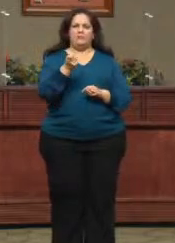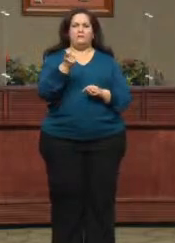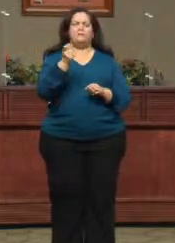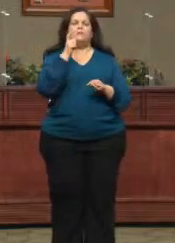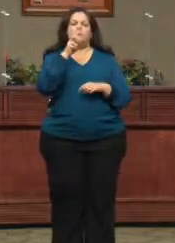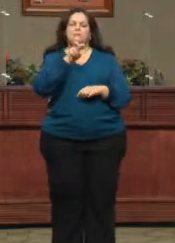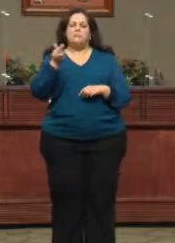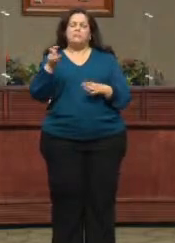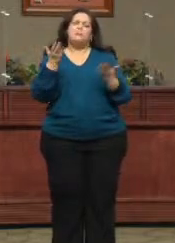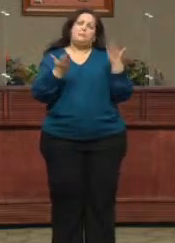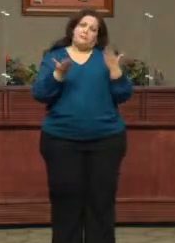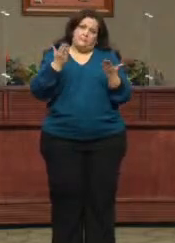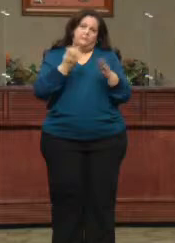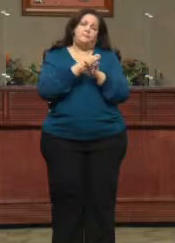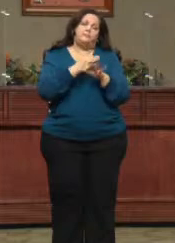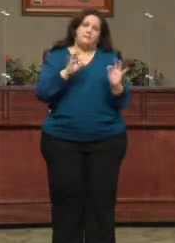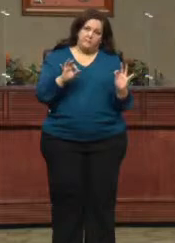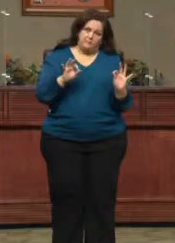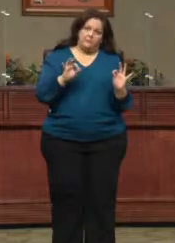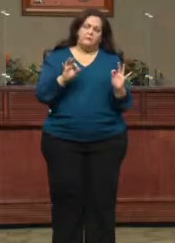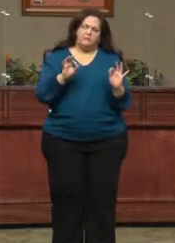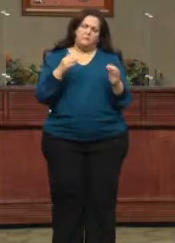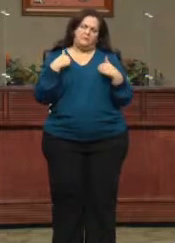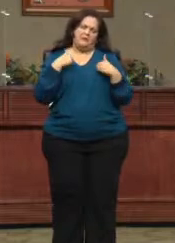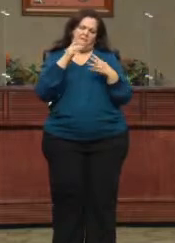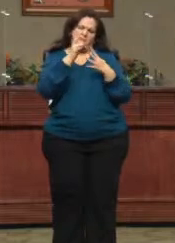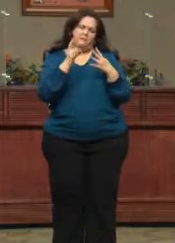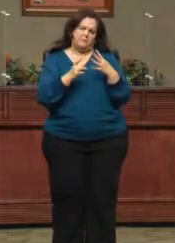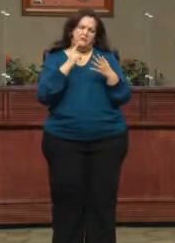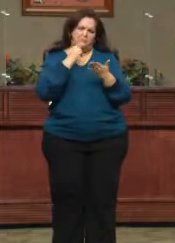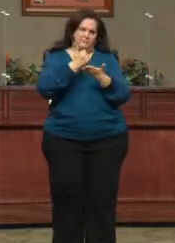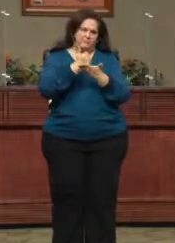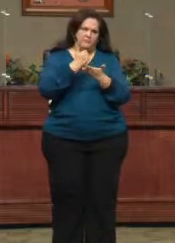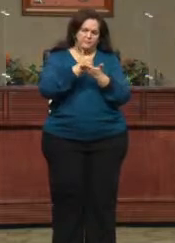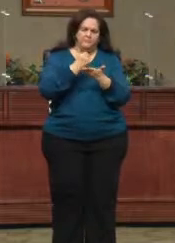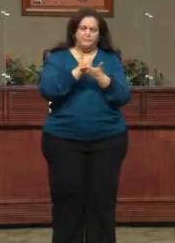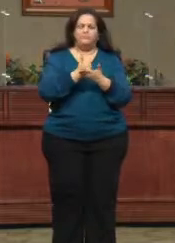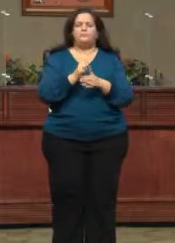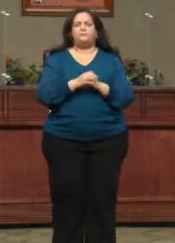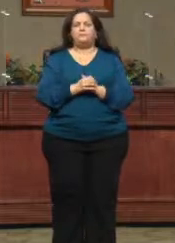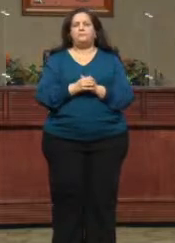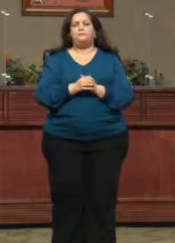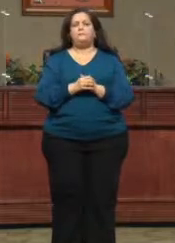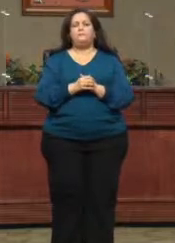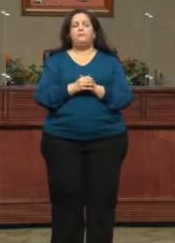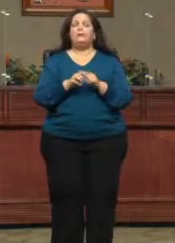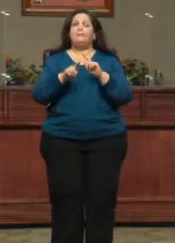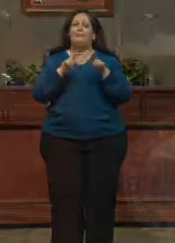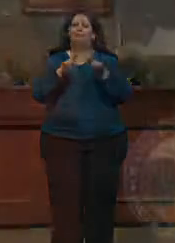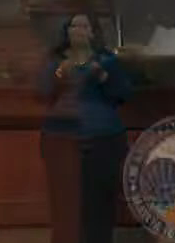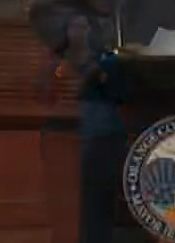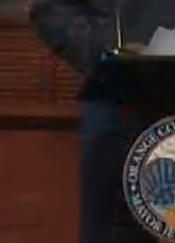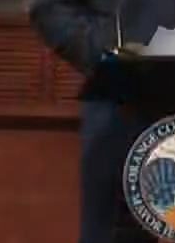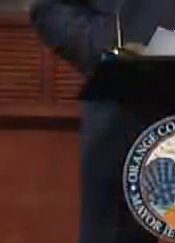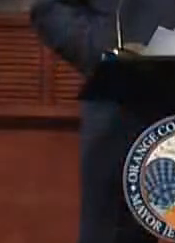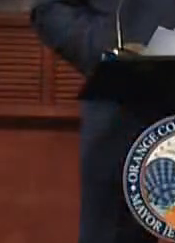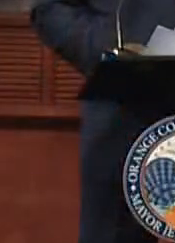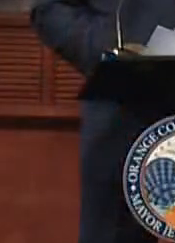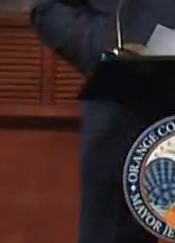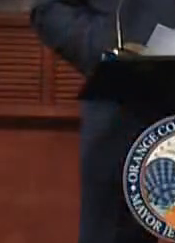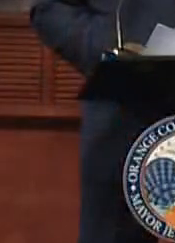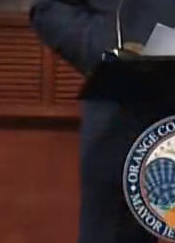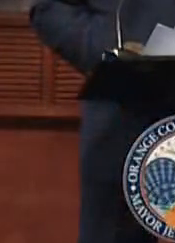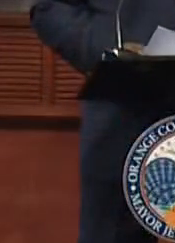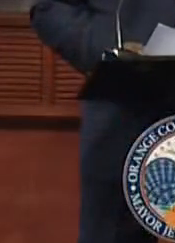transportation option to the Convention Center site. There must be a 48-hour advance